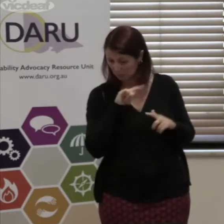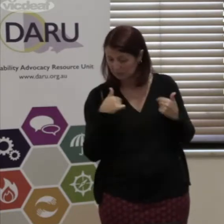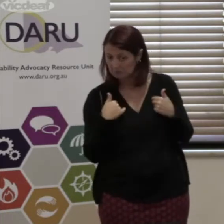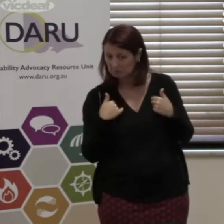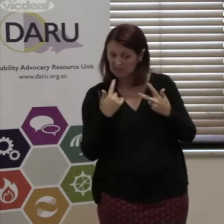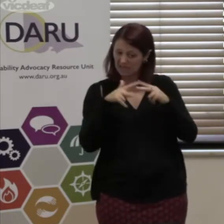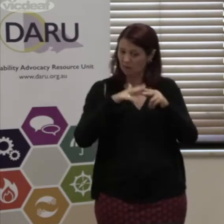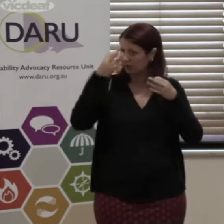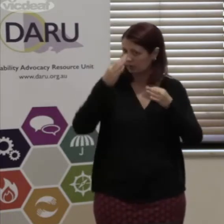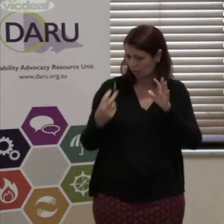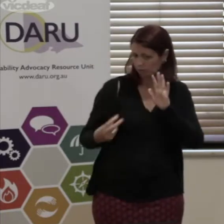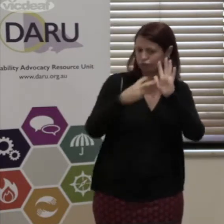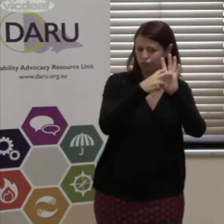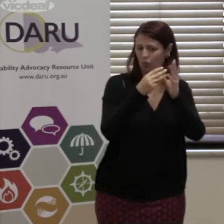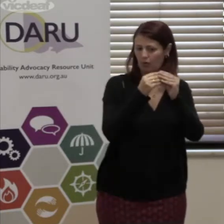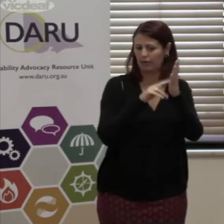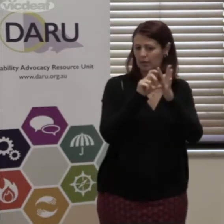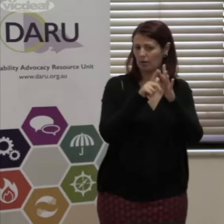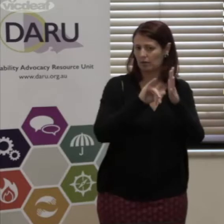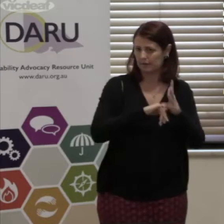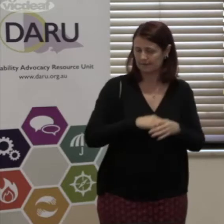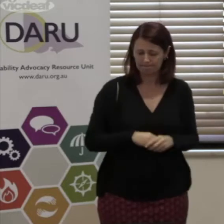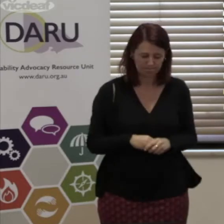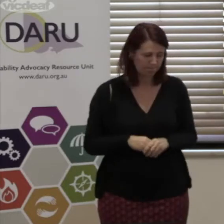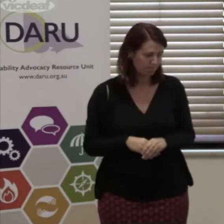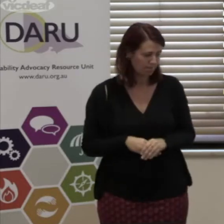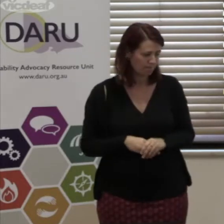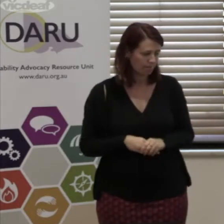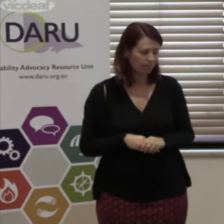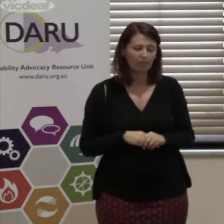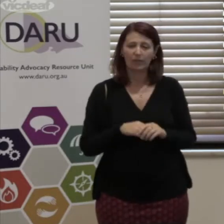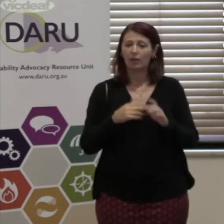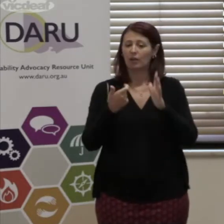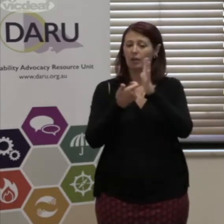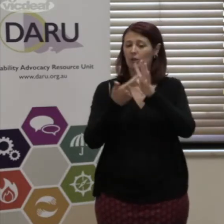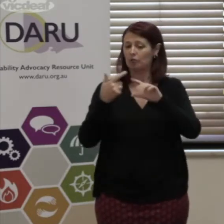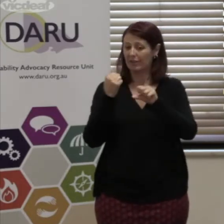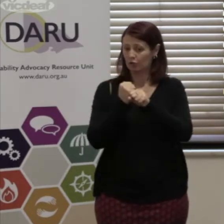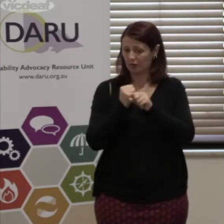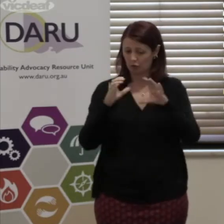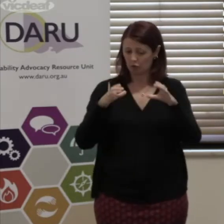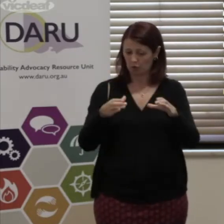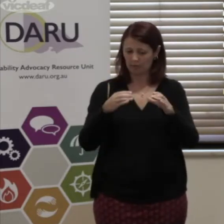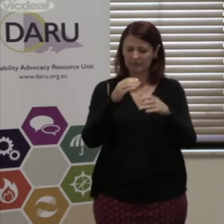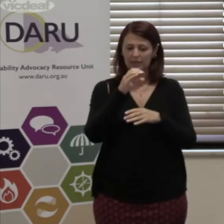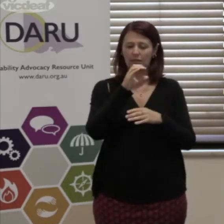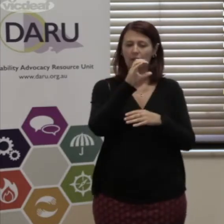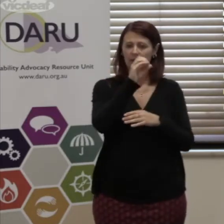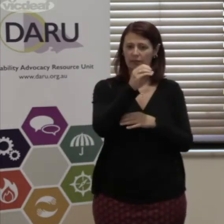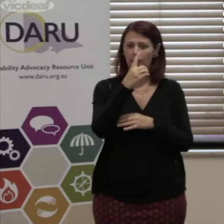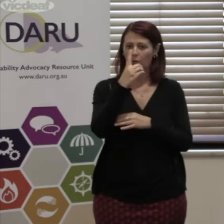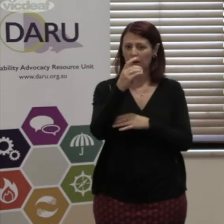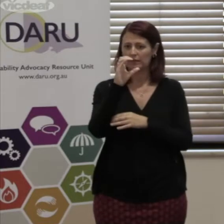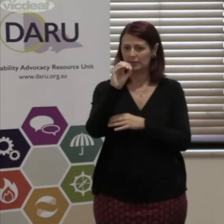we decide to register as a support? And the registration group that you need to be aware of is the